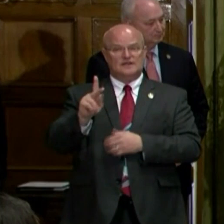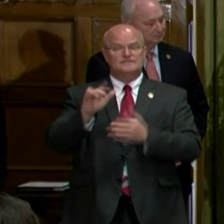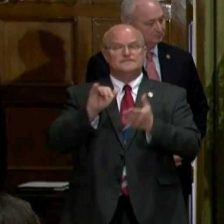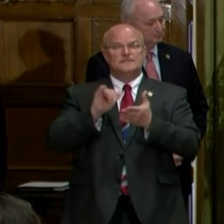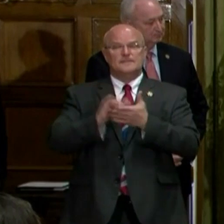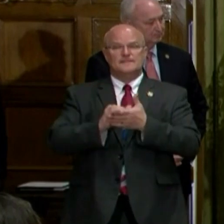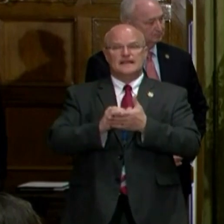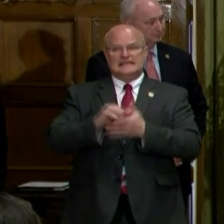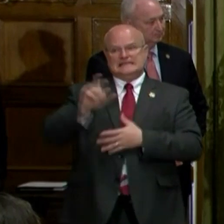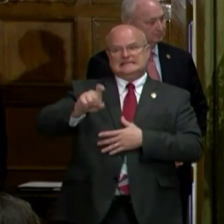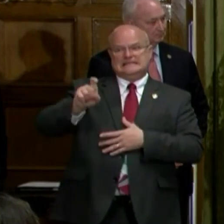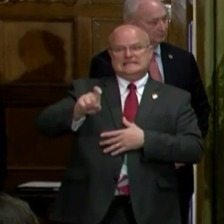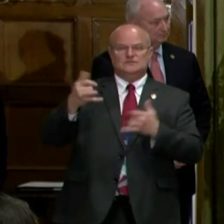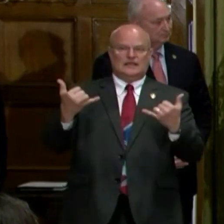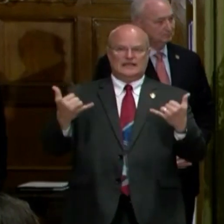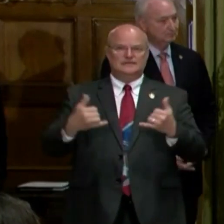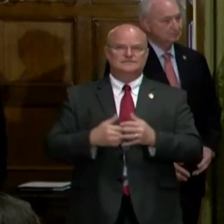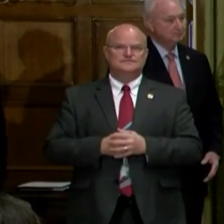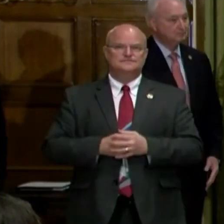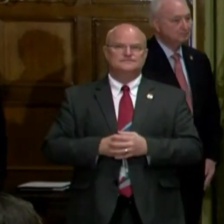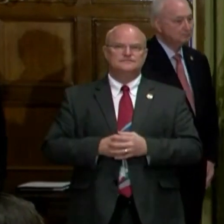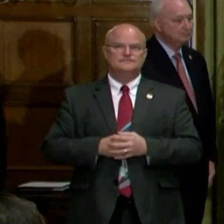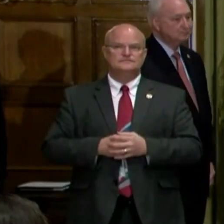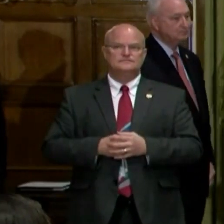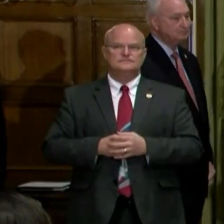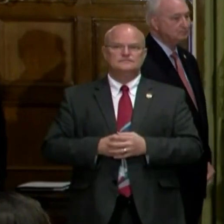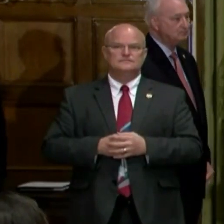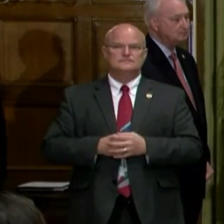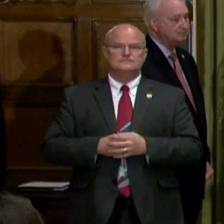that are in the greatest need right now.